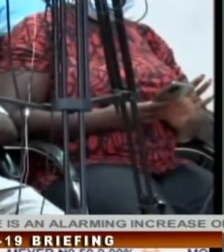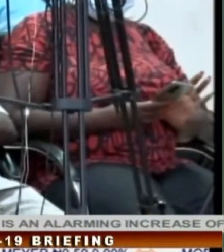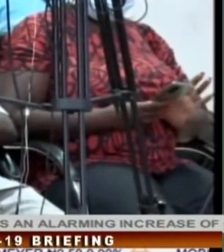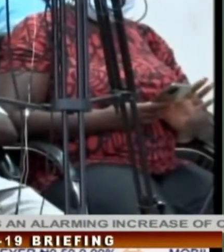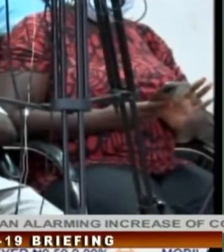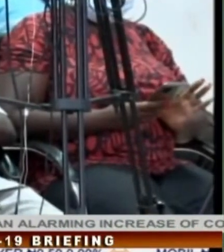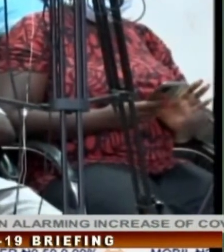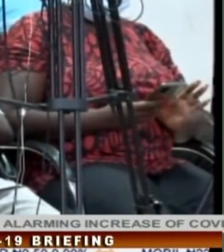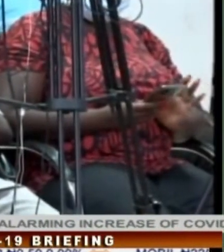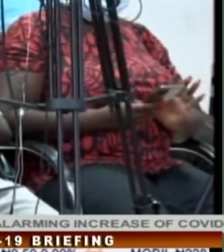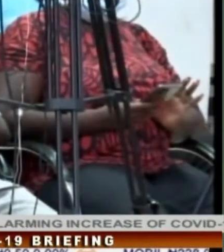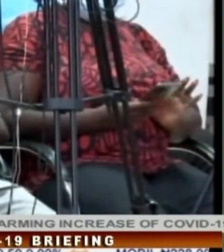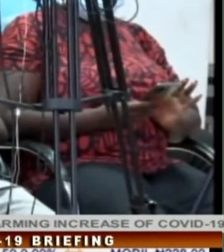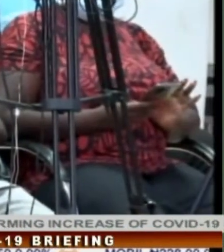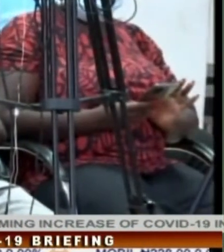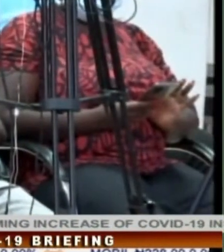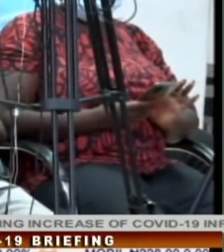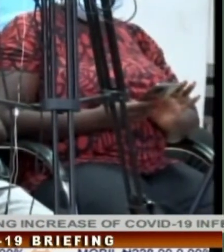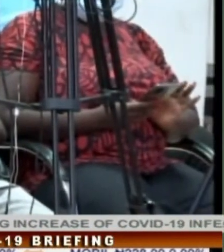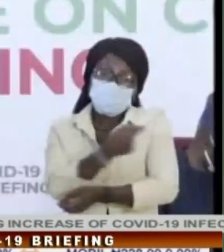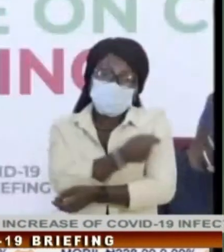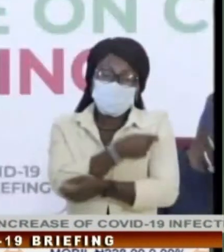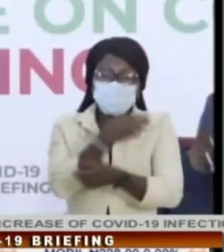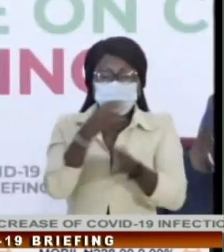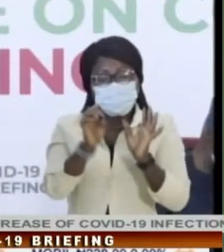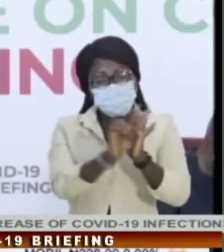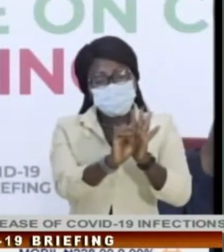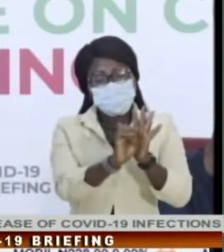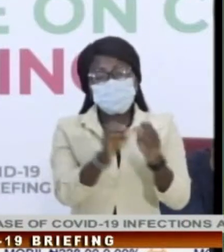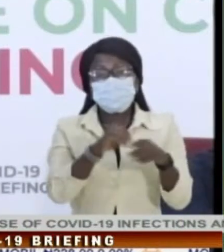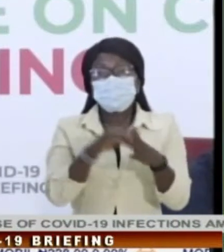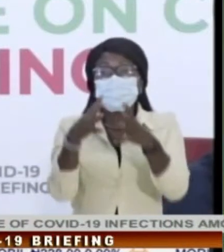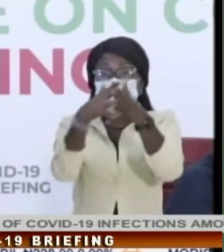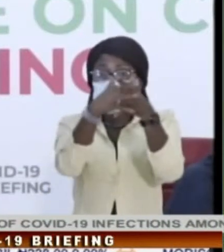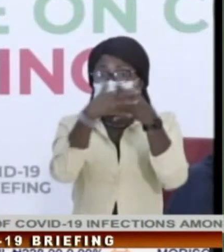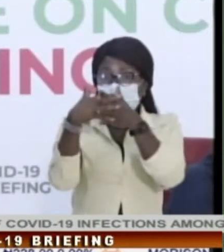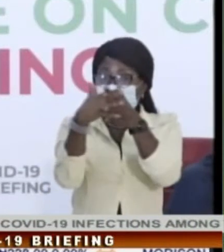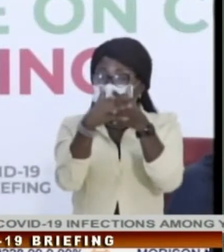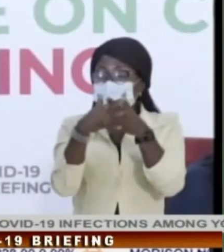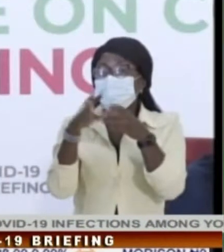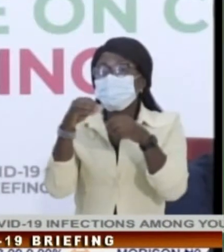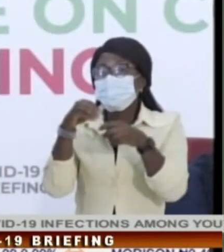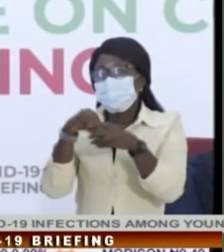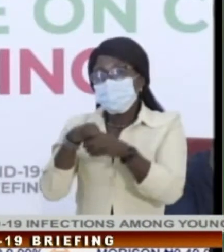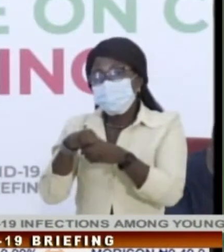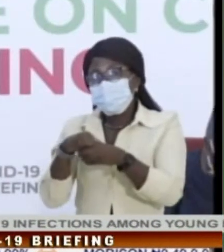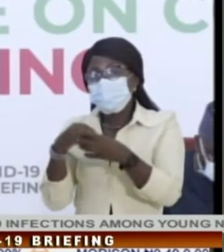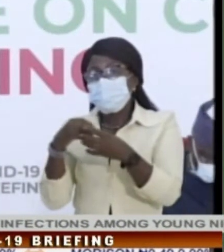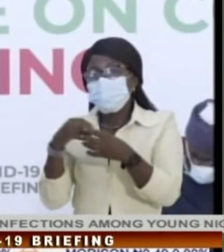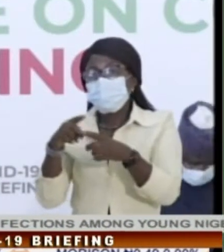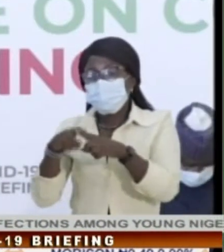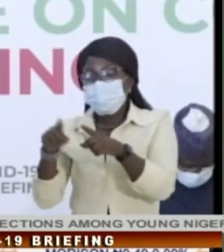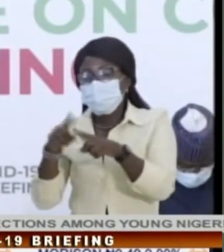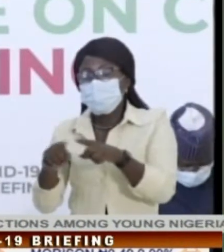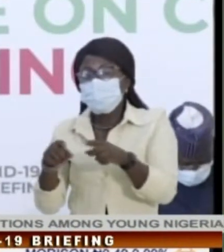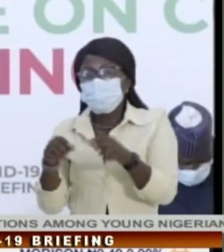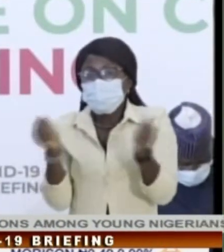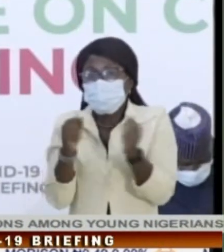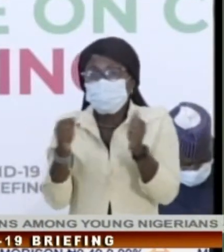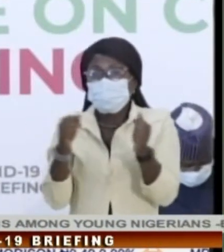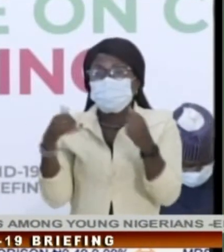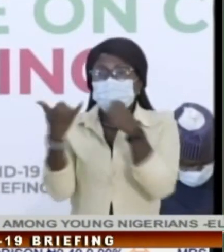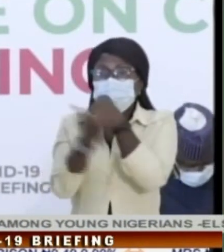against these new strains. So, for example, in America, in temperate countries,